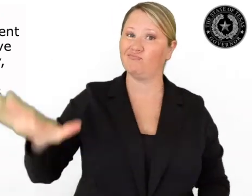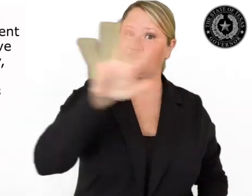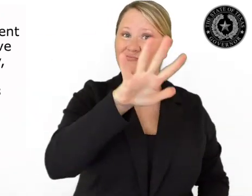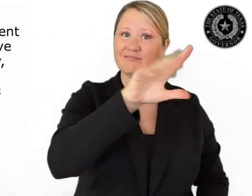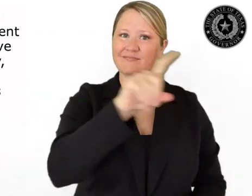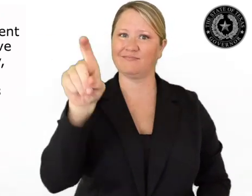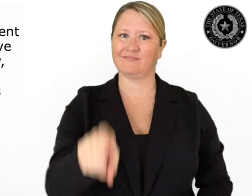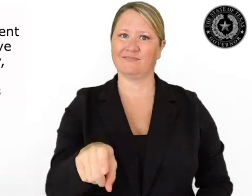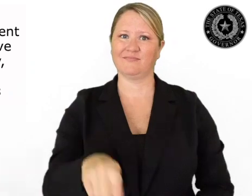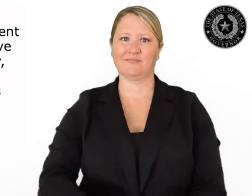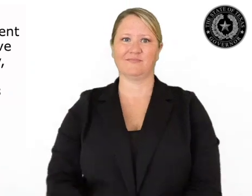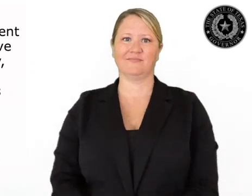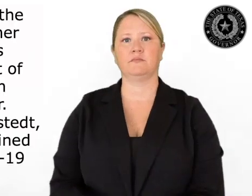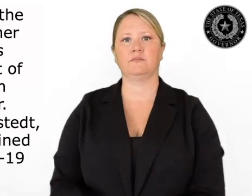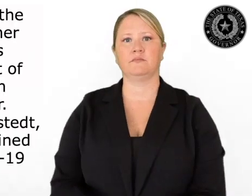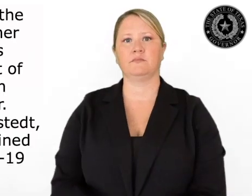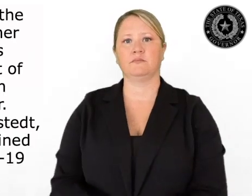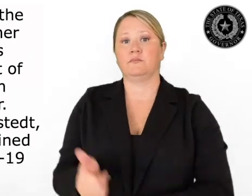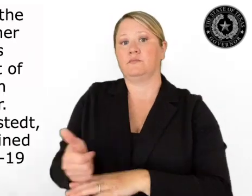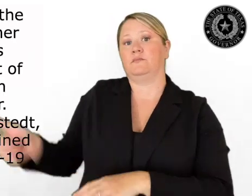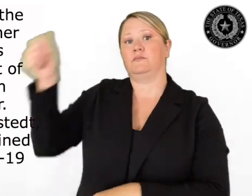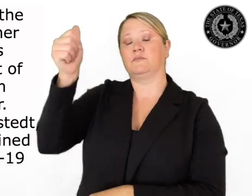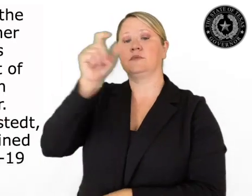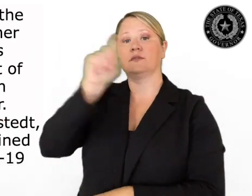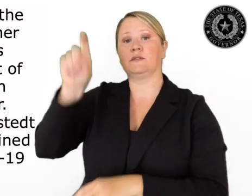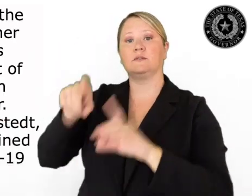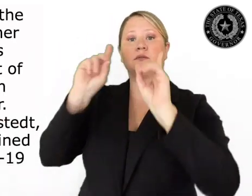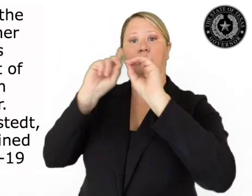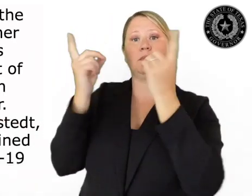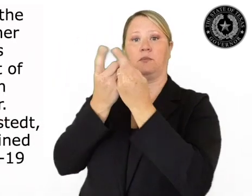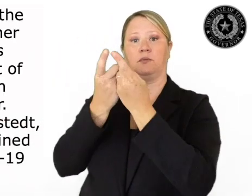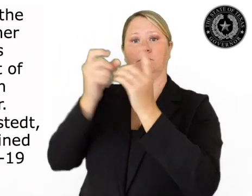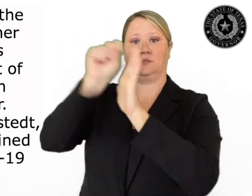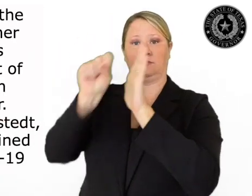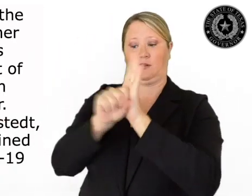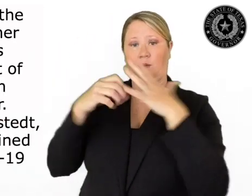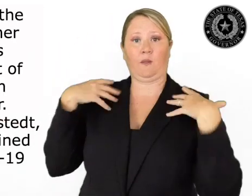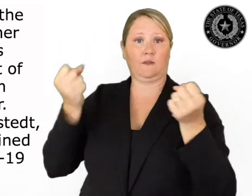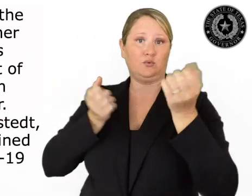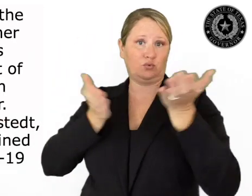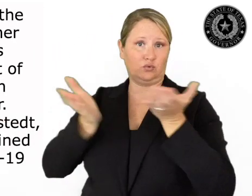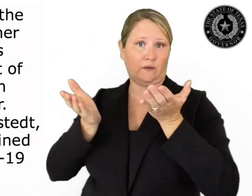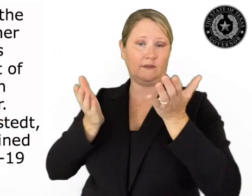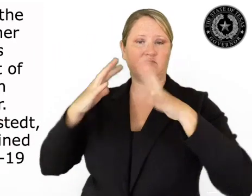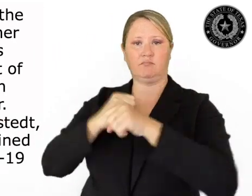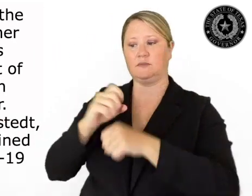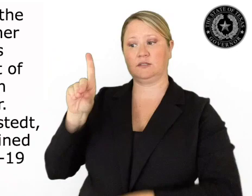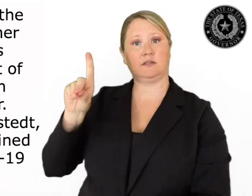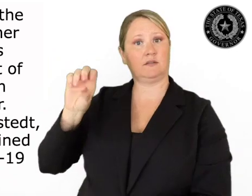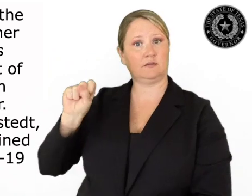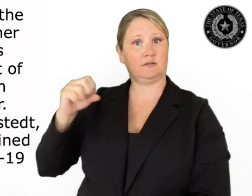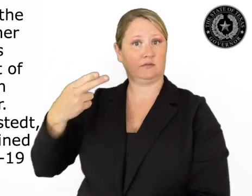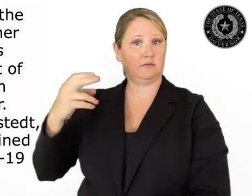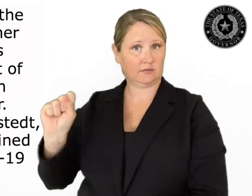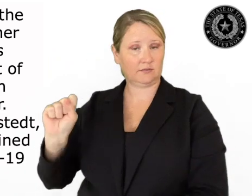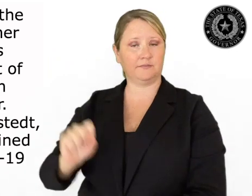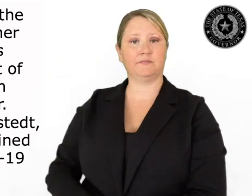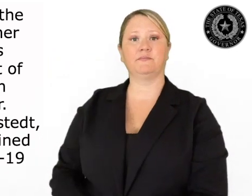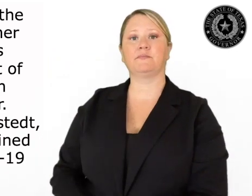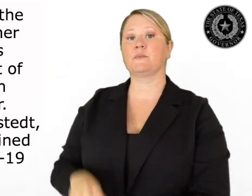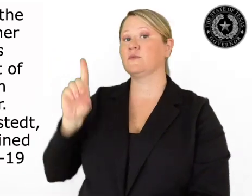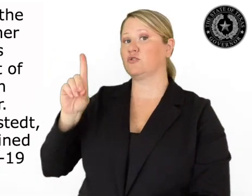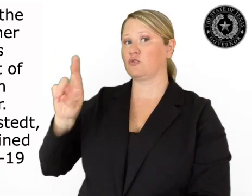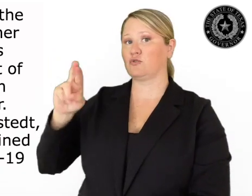all Texas counties, and whereas, the Commissioner of the Texas Department of State Health Services, Dr.